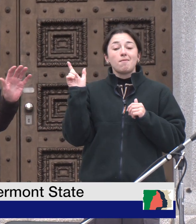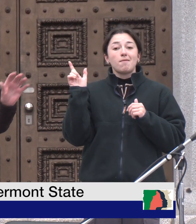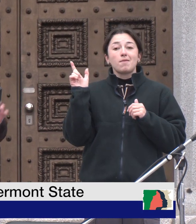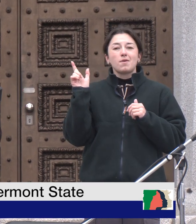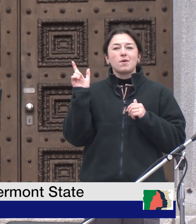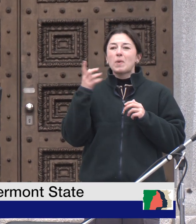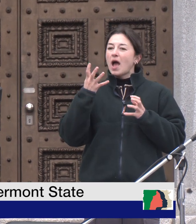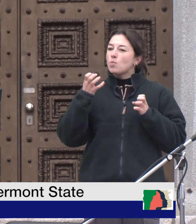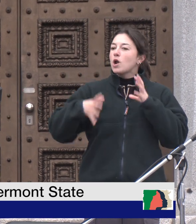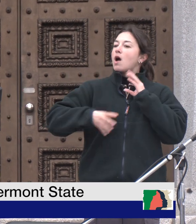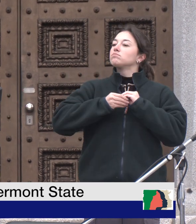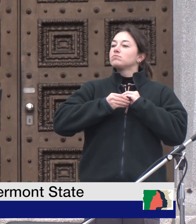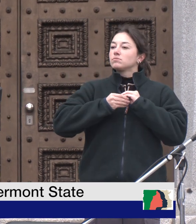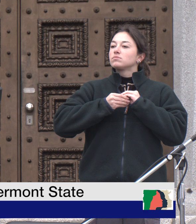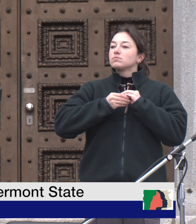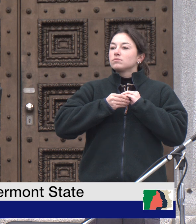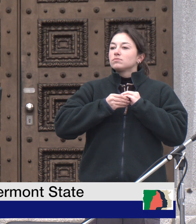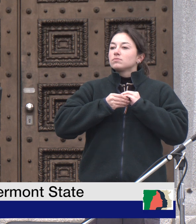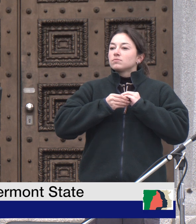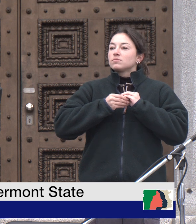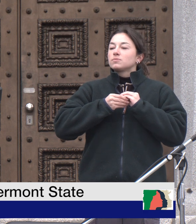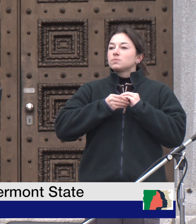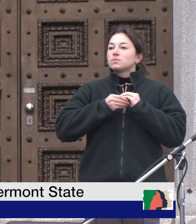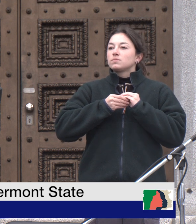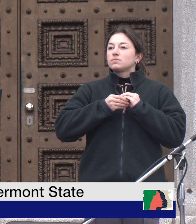But I want to say this.